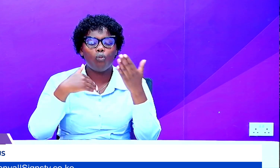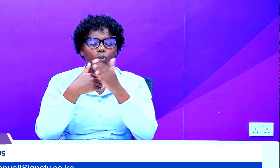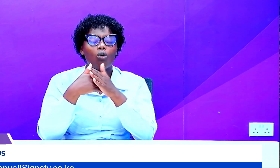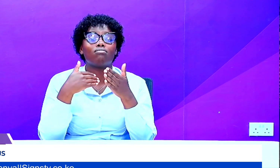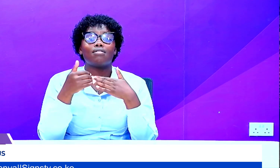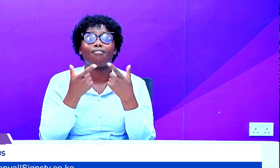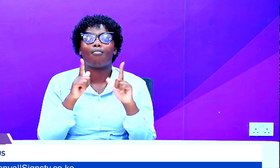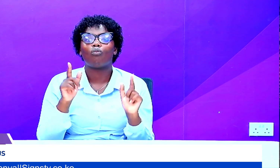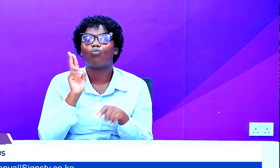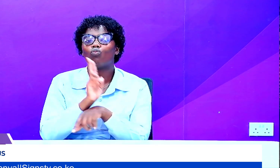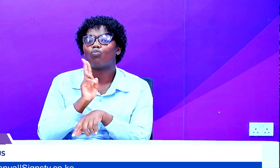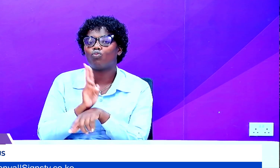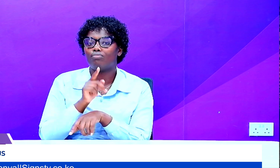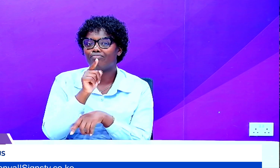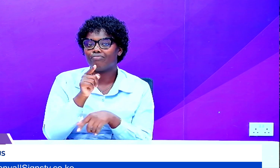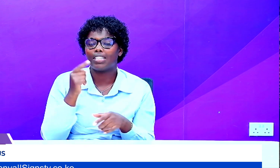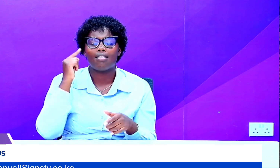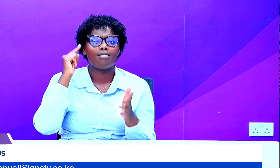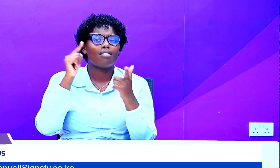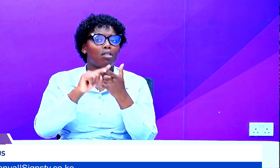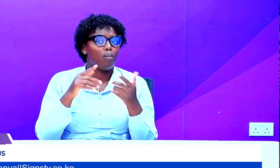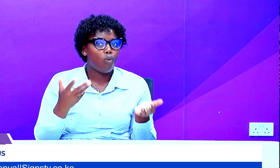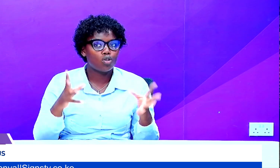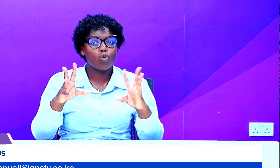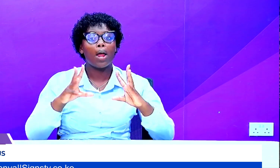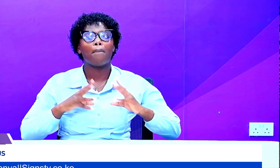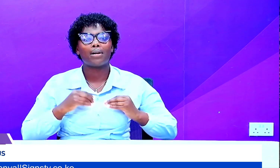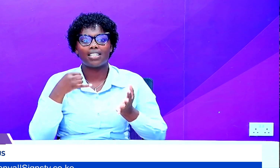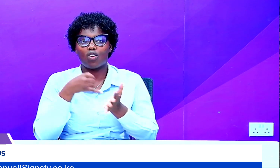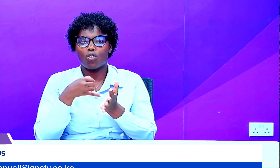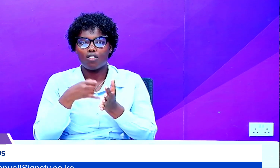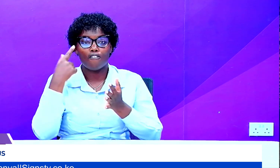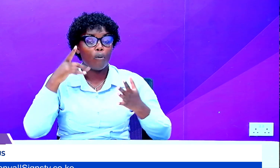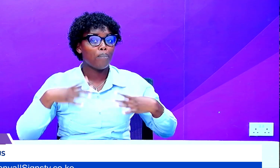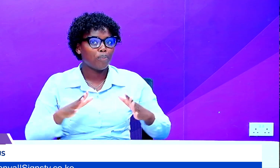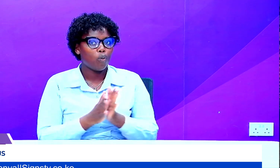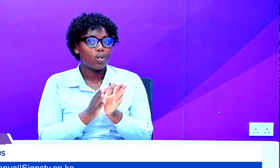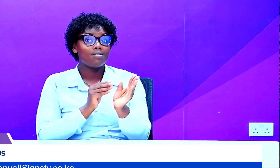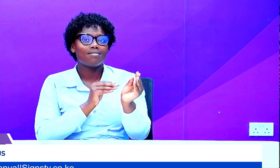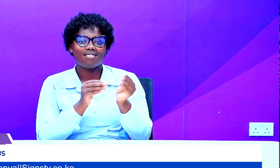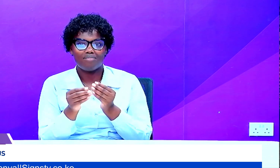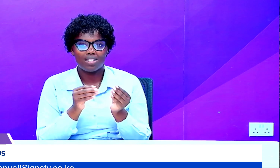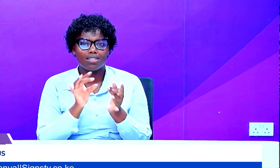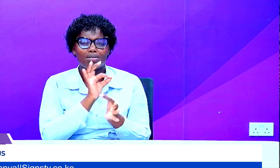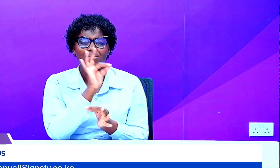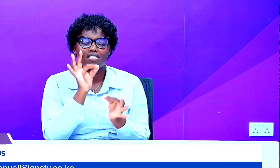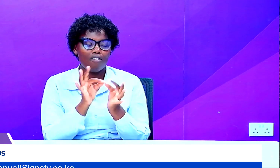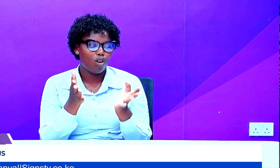and moving Sunday service yesterday, conducted entirely in sign language as profound gesture